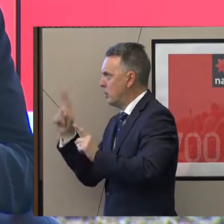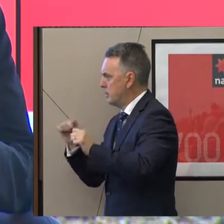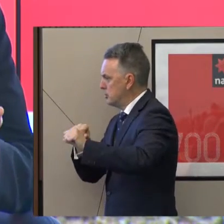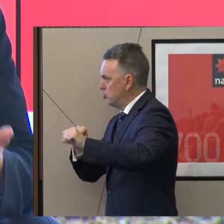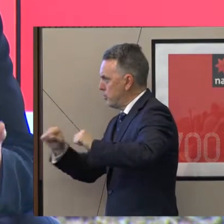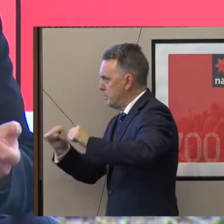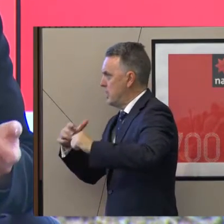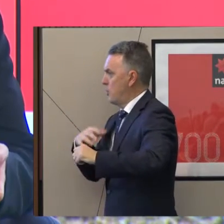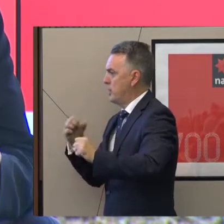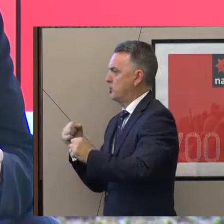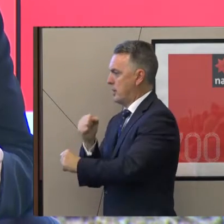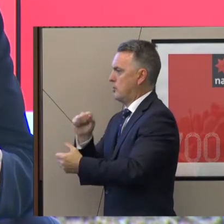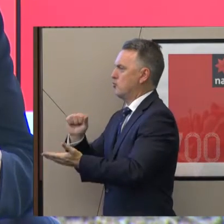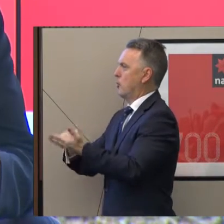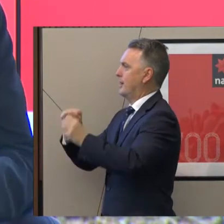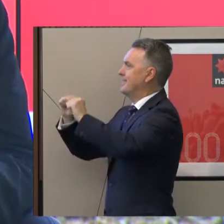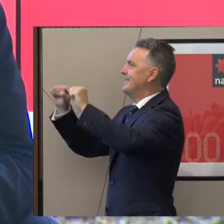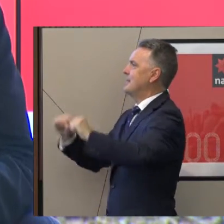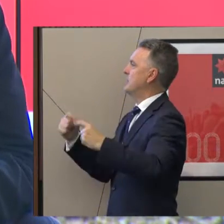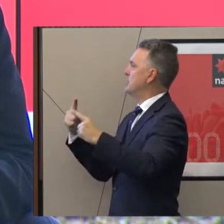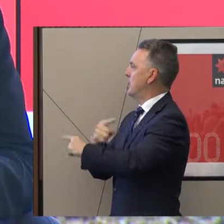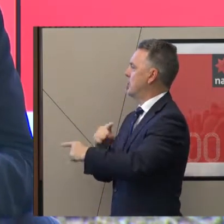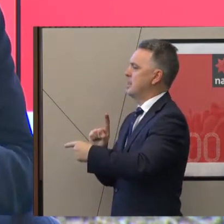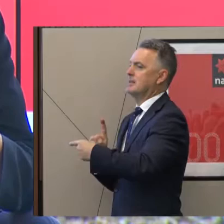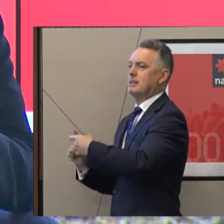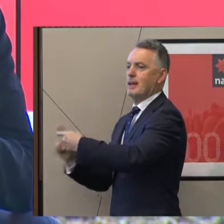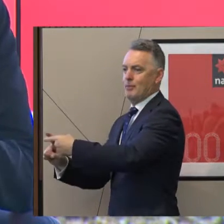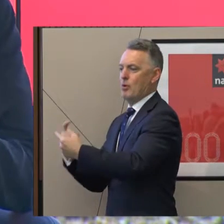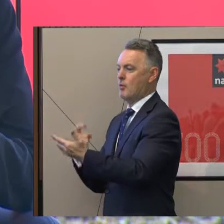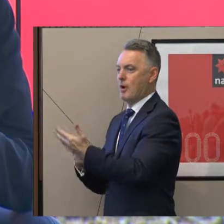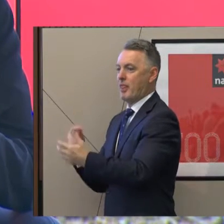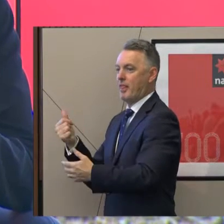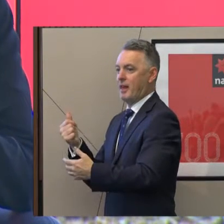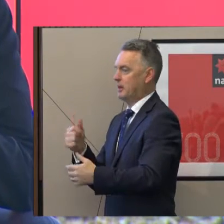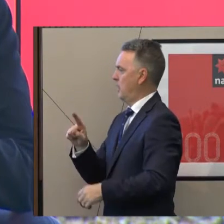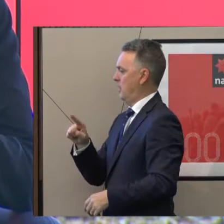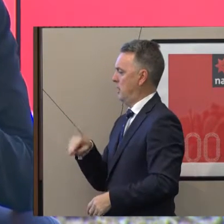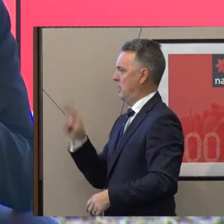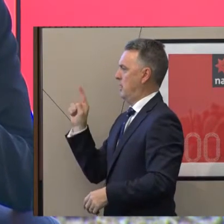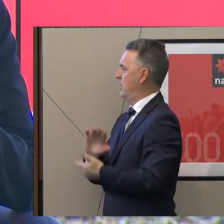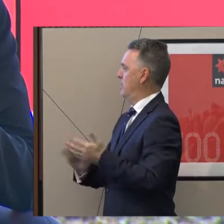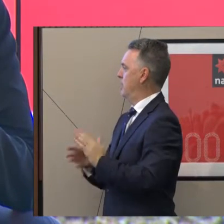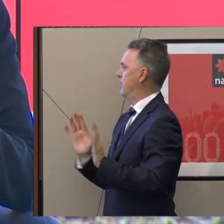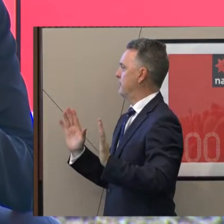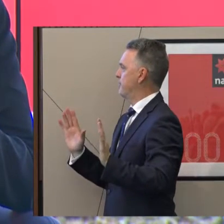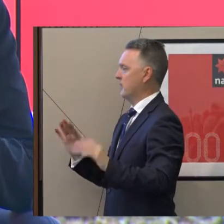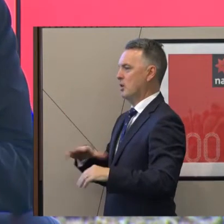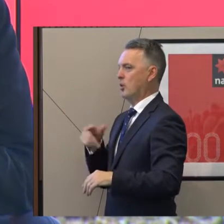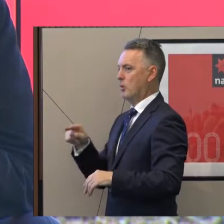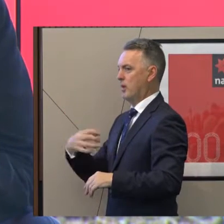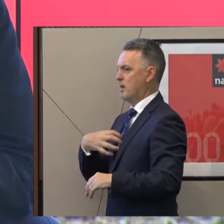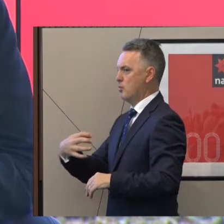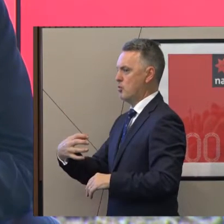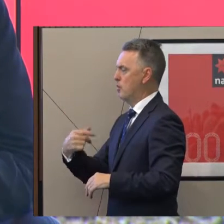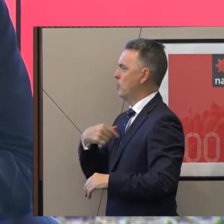real sustainable outcomes. Rather than just tick a box compliance, and that we're not really interested in doing that training anymore. We